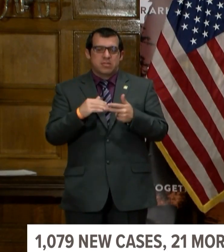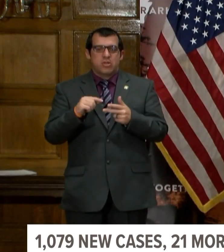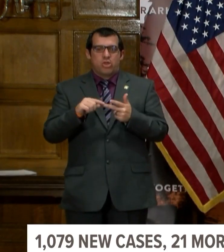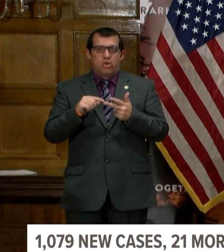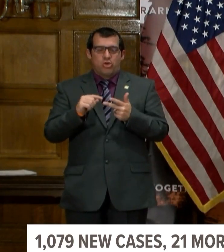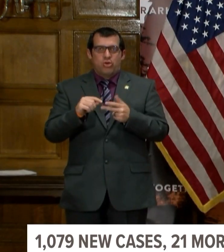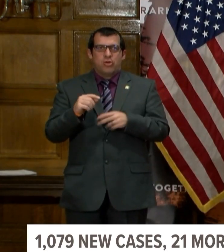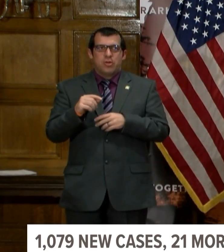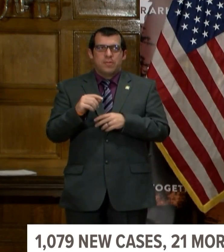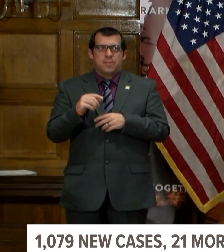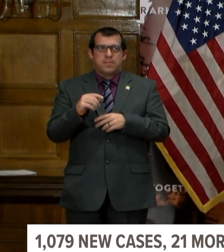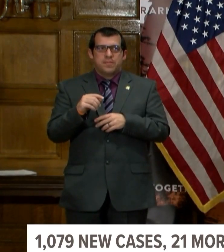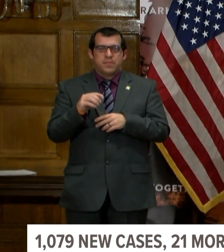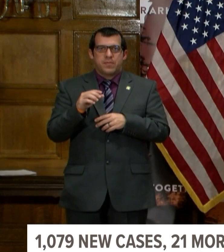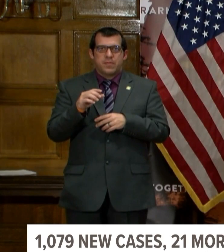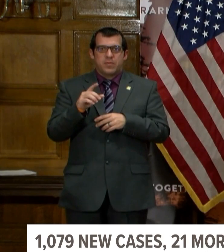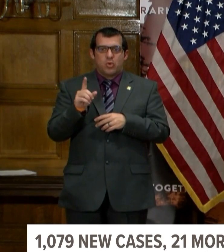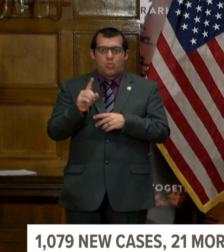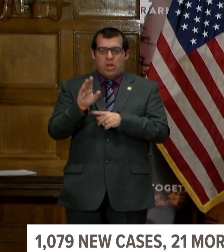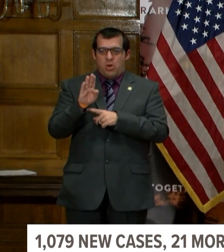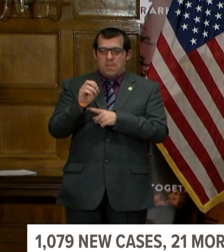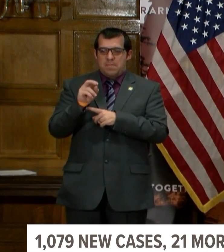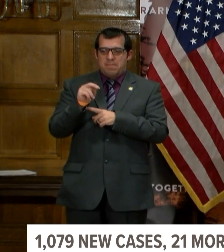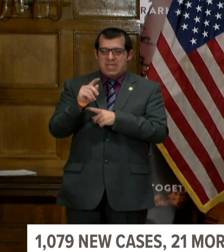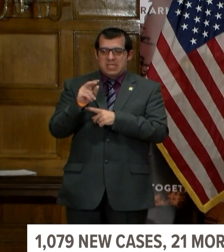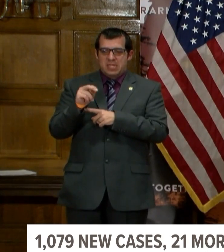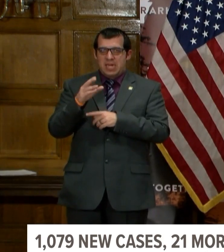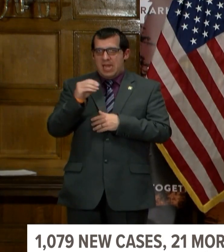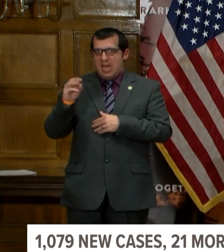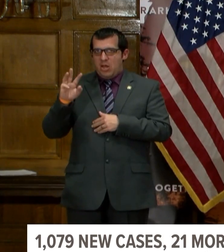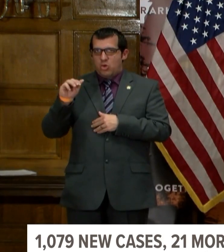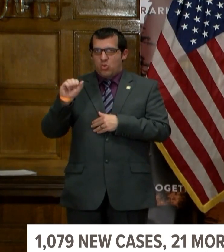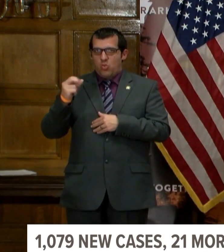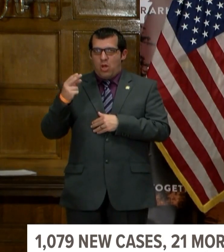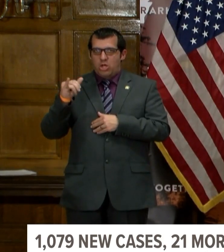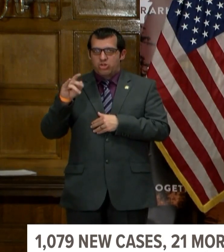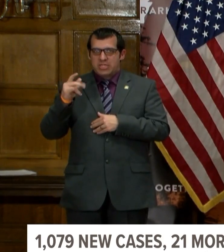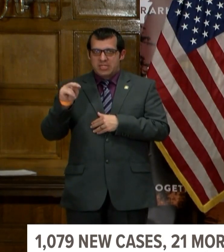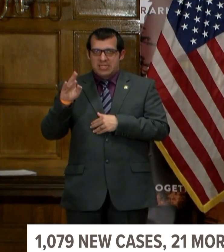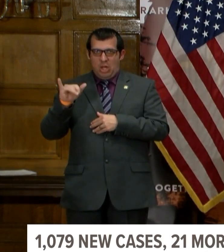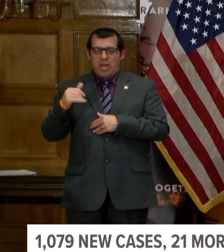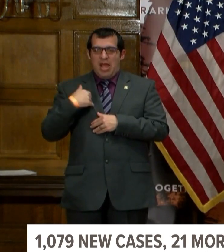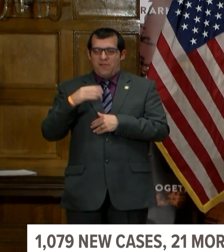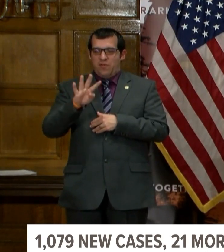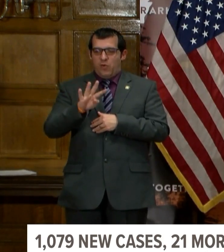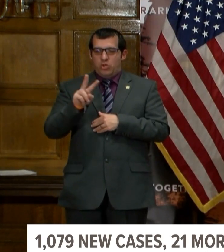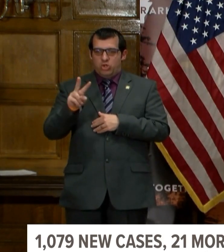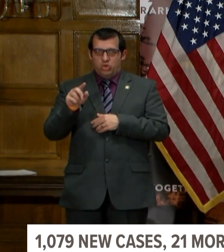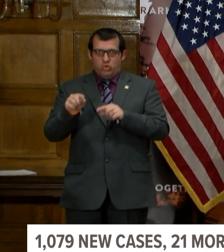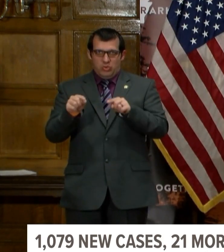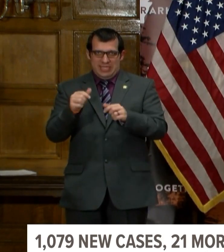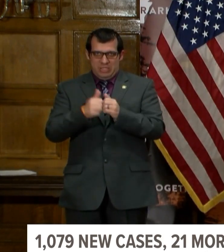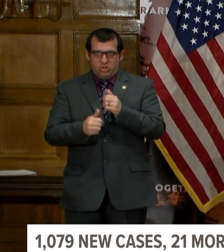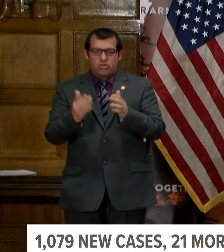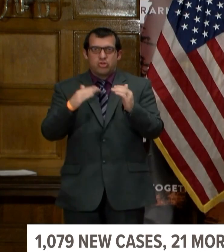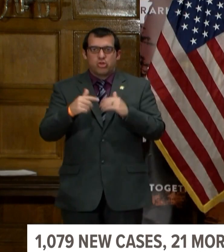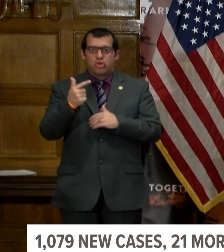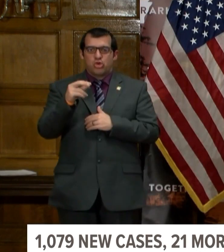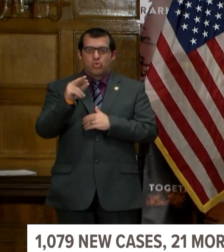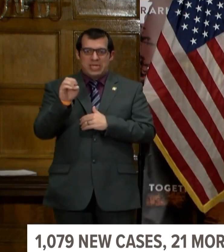Third places are occupied by Benton and Washington counties at 42 cases, followed by